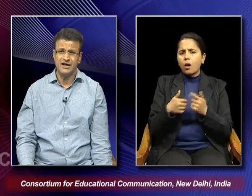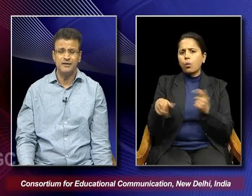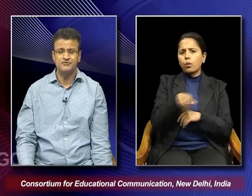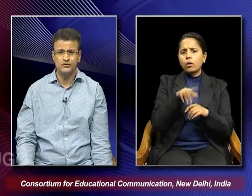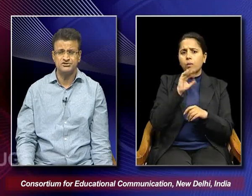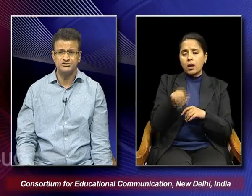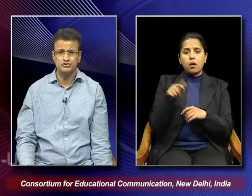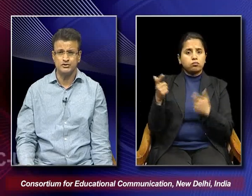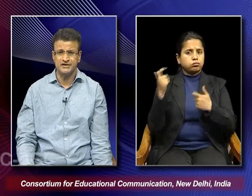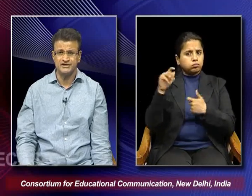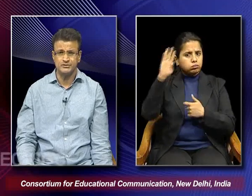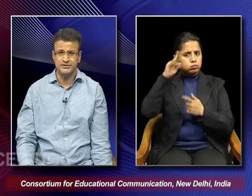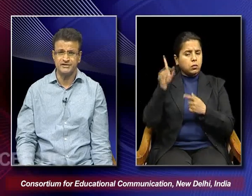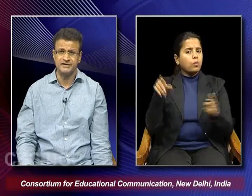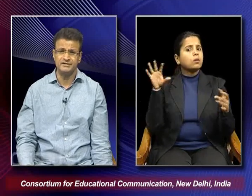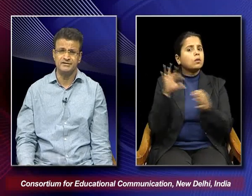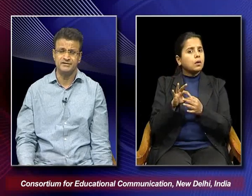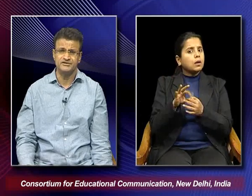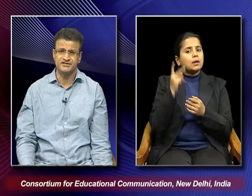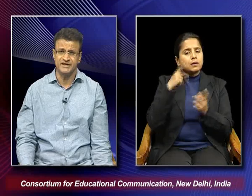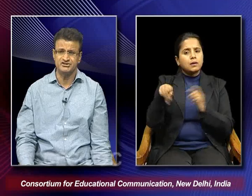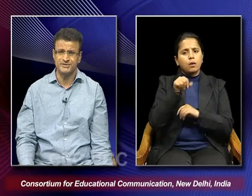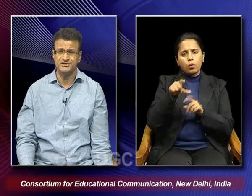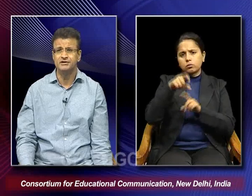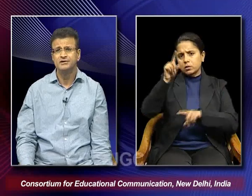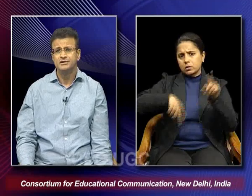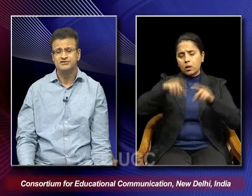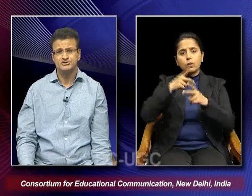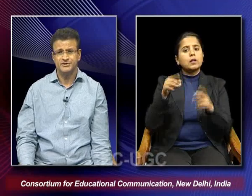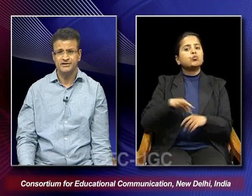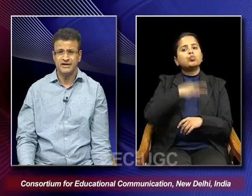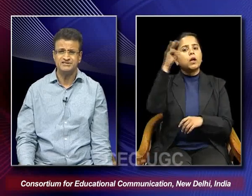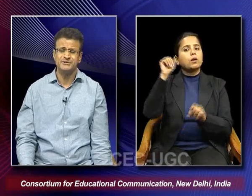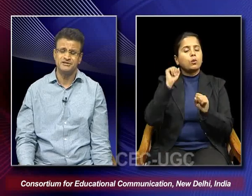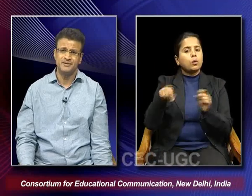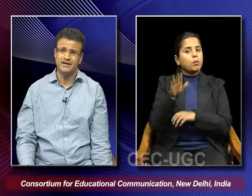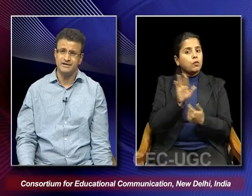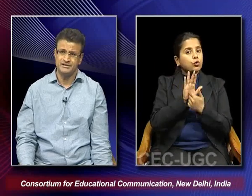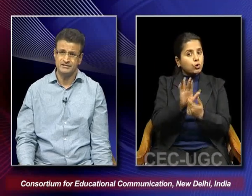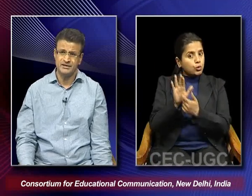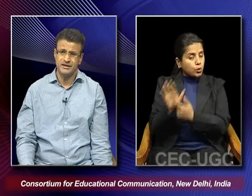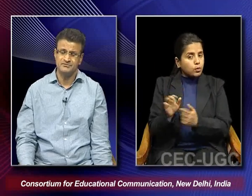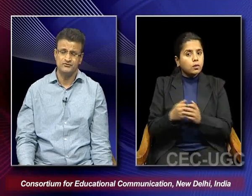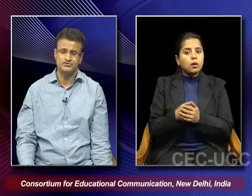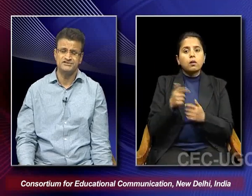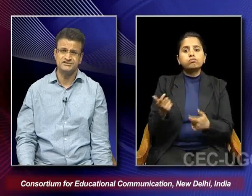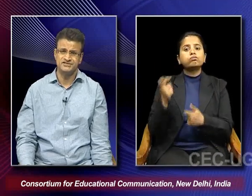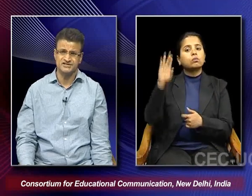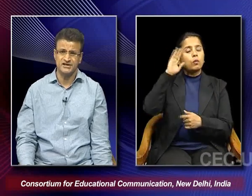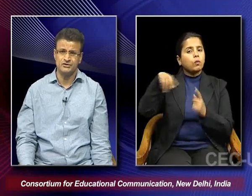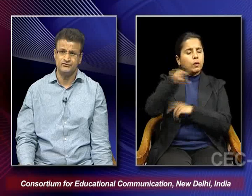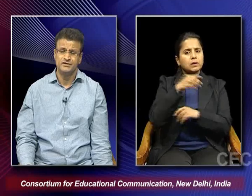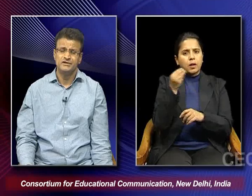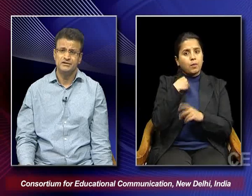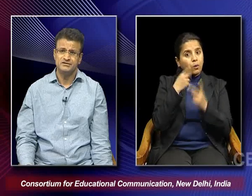of the armed forces also related to it, and the never say die spirit which is being exhibited by the armed forces in such